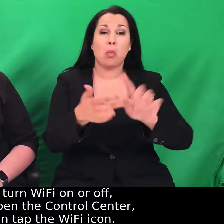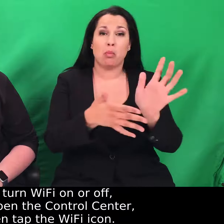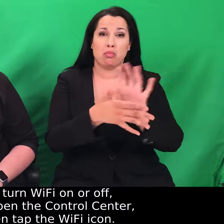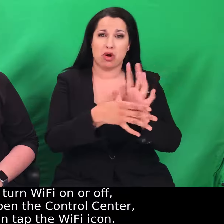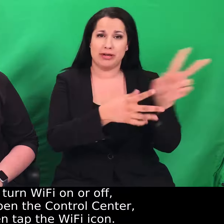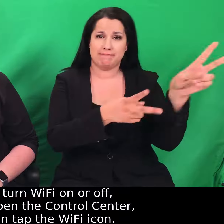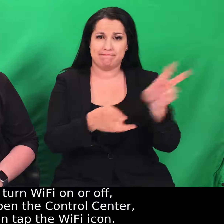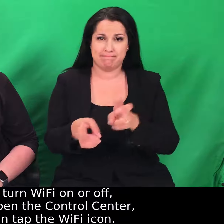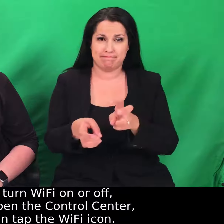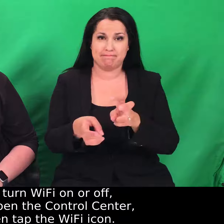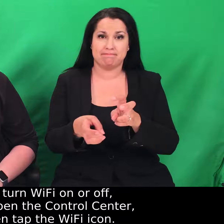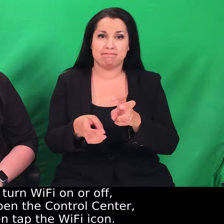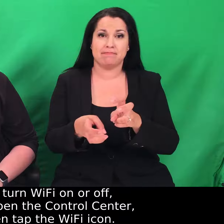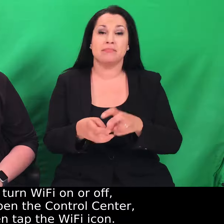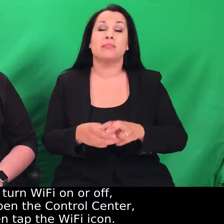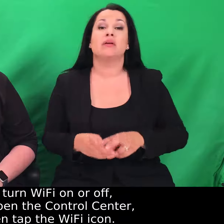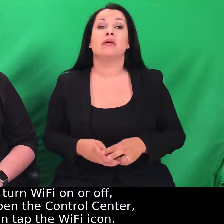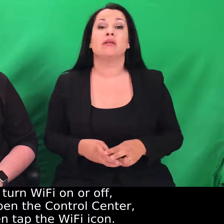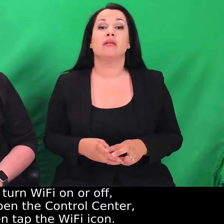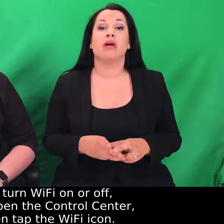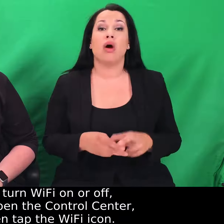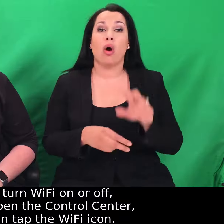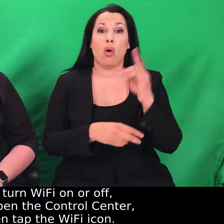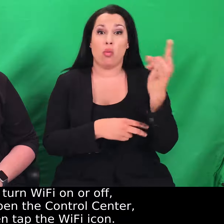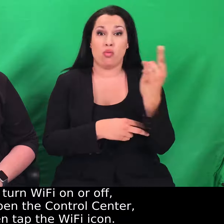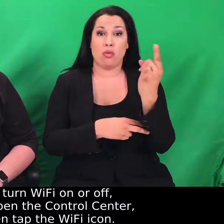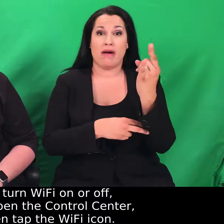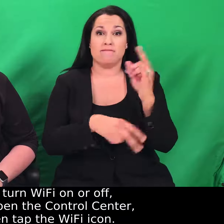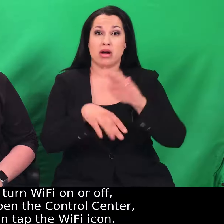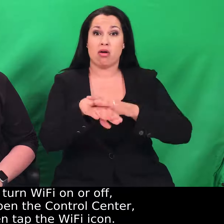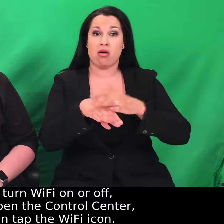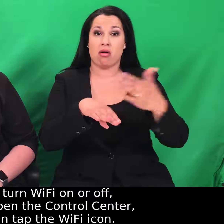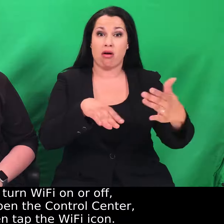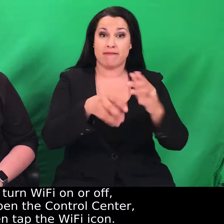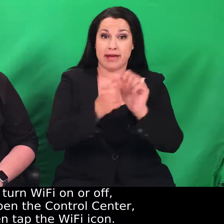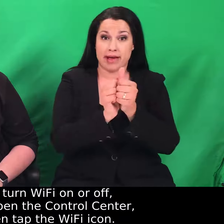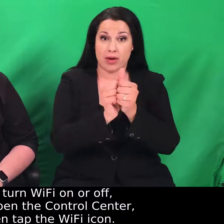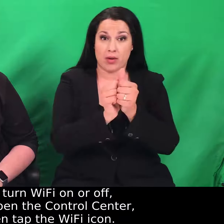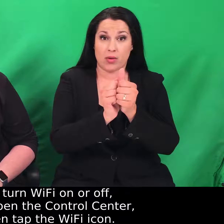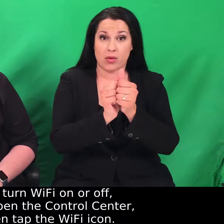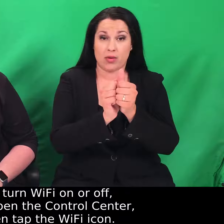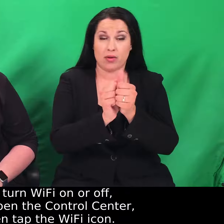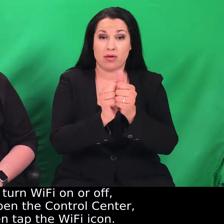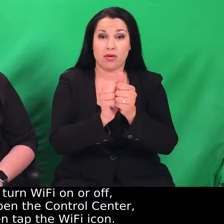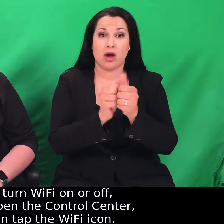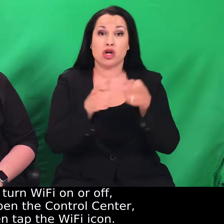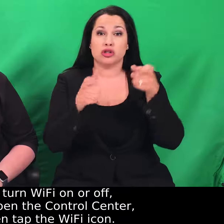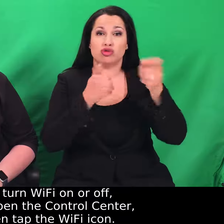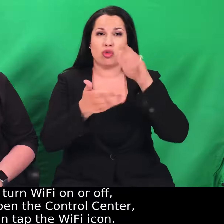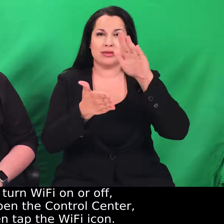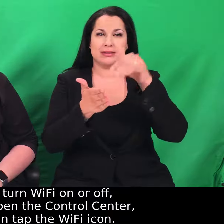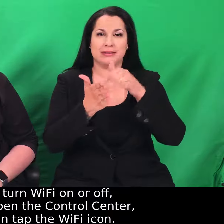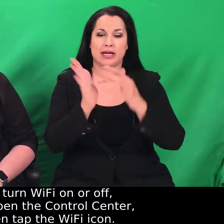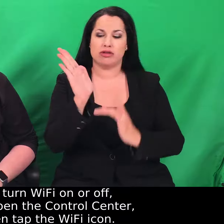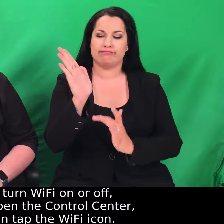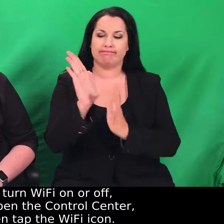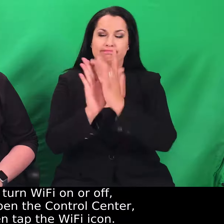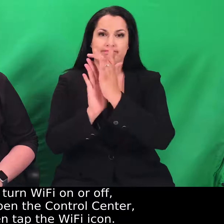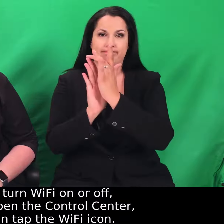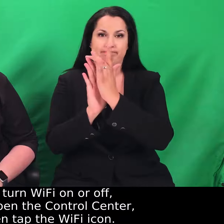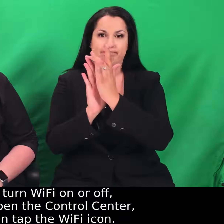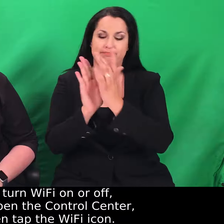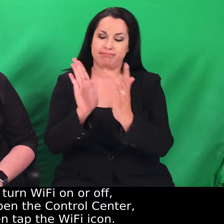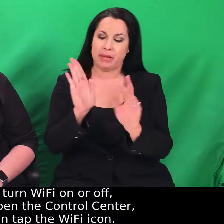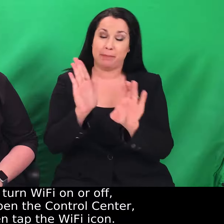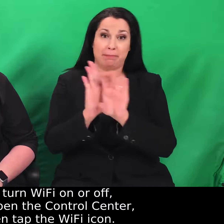To turn Wi-Fi on or off, first open the Control Center, then tap the